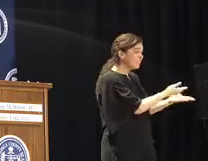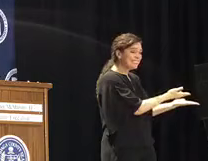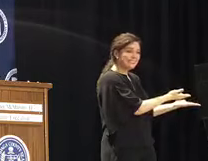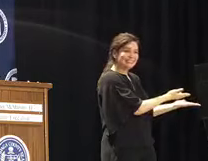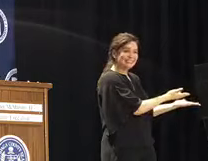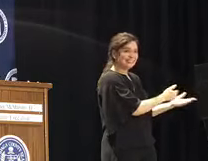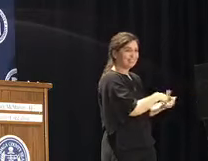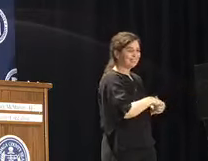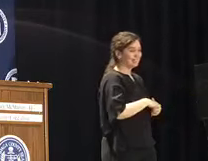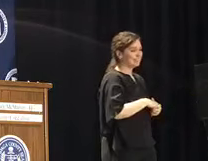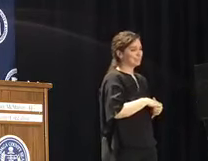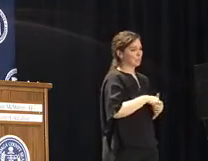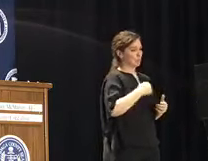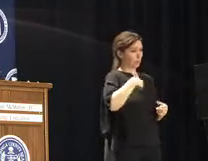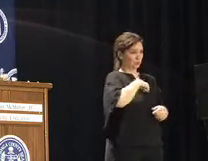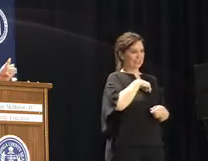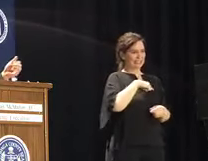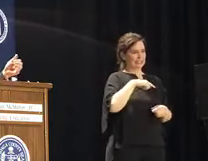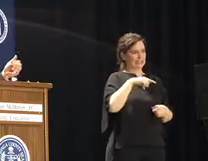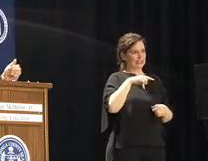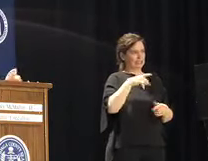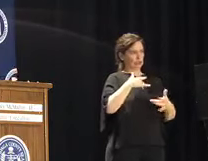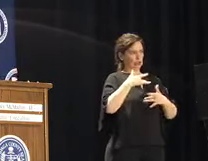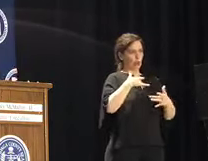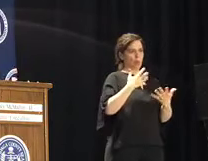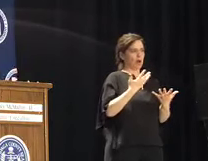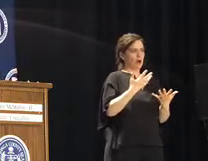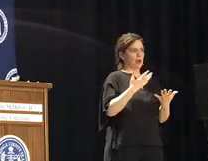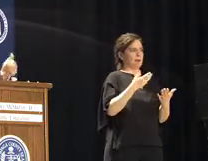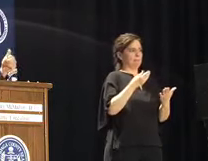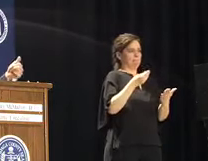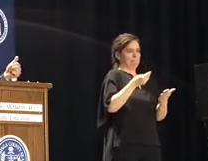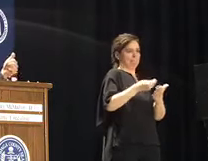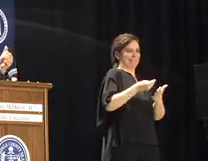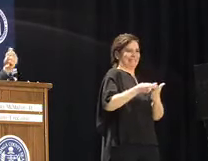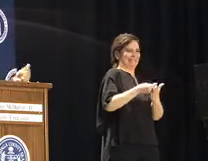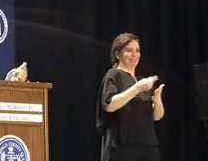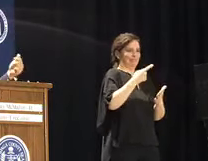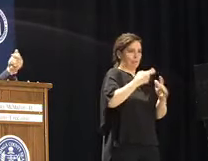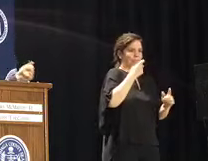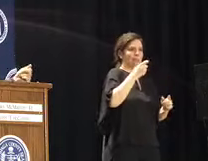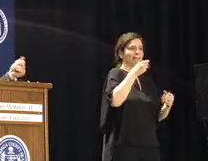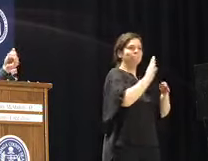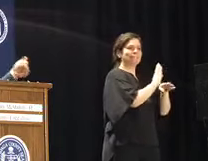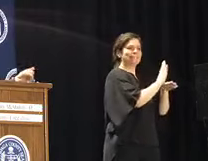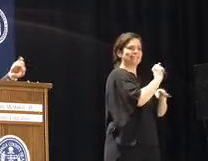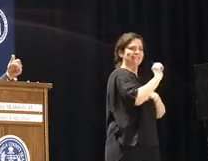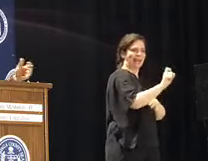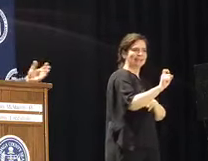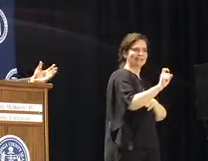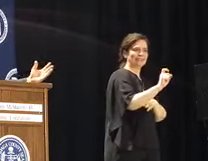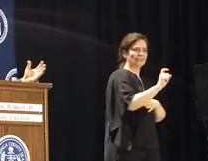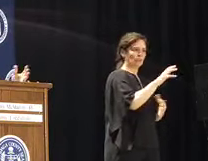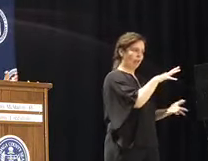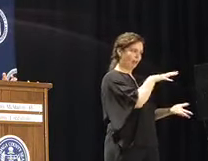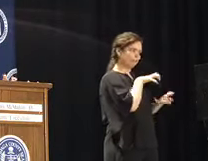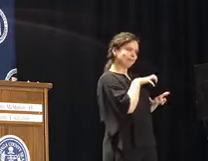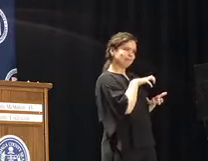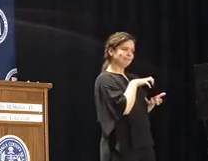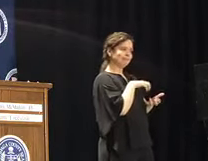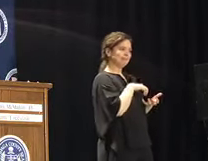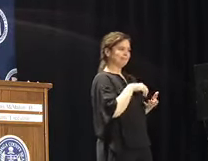one revenue is sales tax. What are the first decisions we made in this process? Shut this down, shut that down, cancel this, cancel that. Everything that